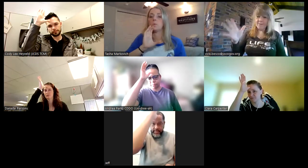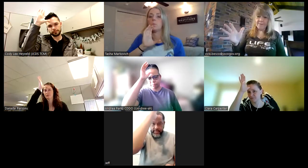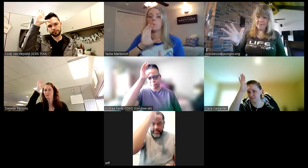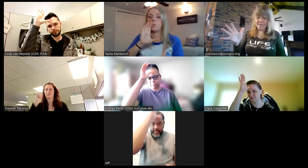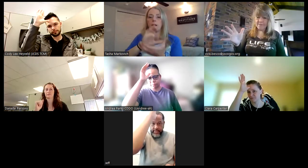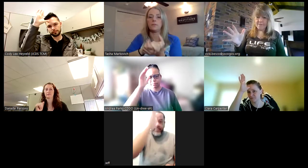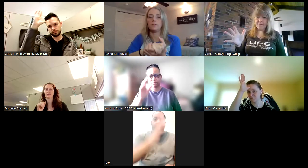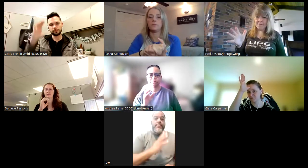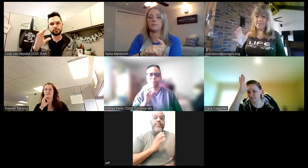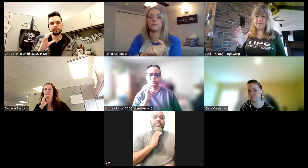wife,